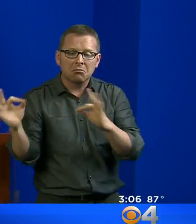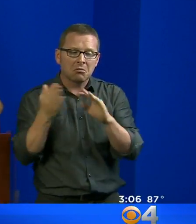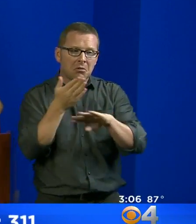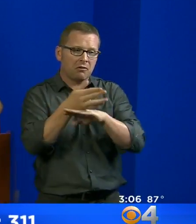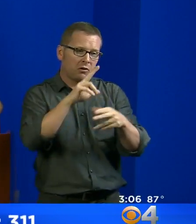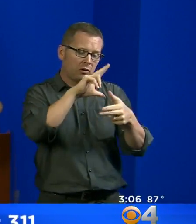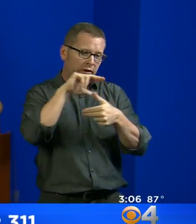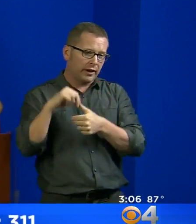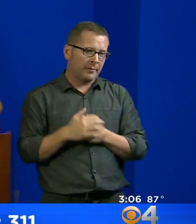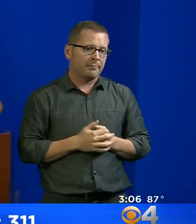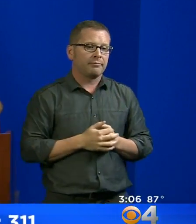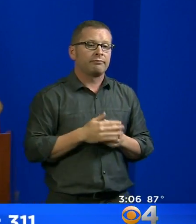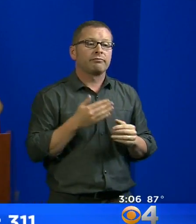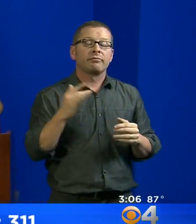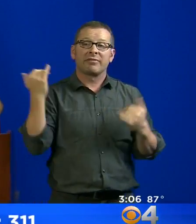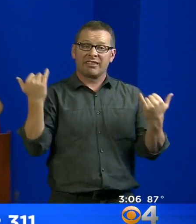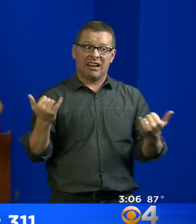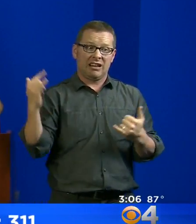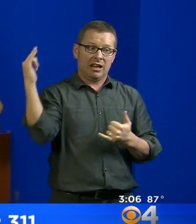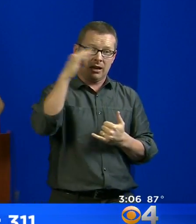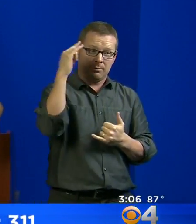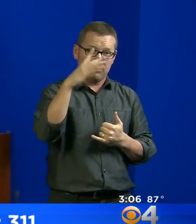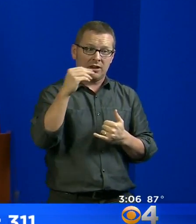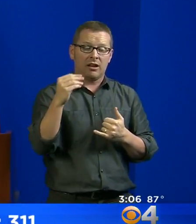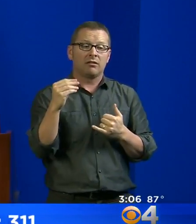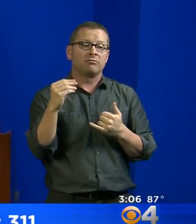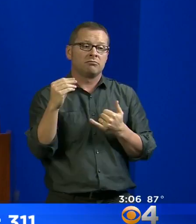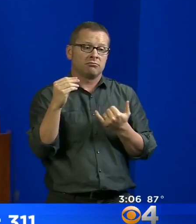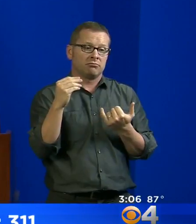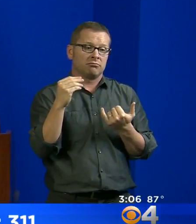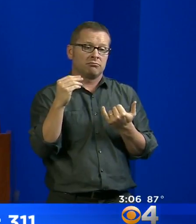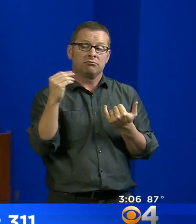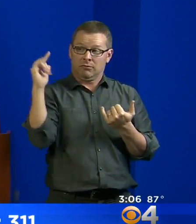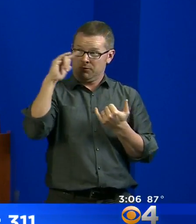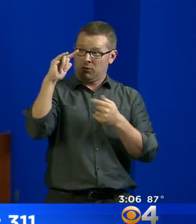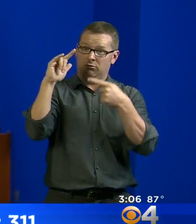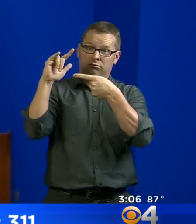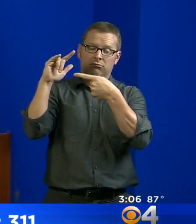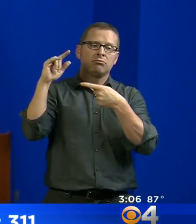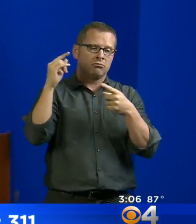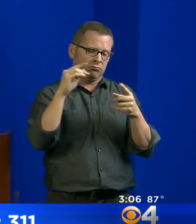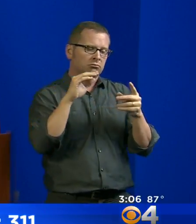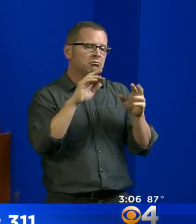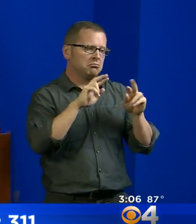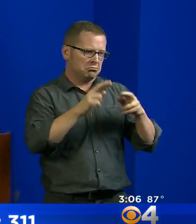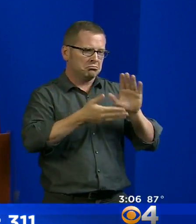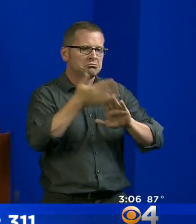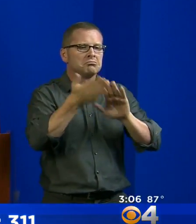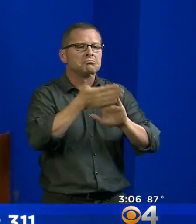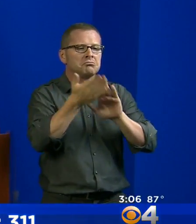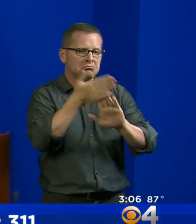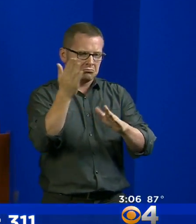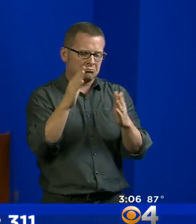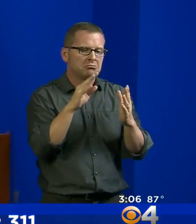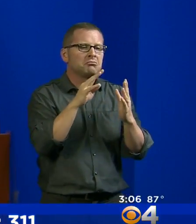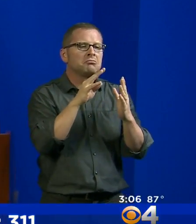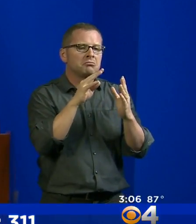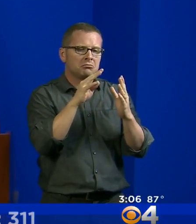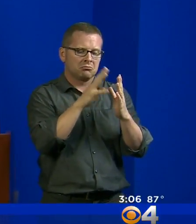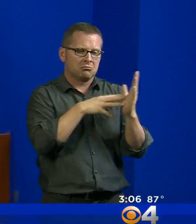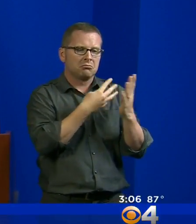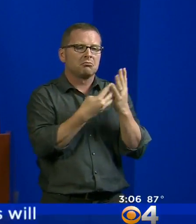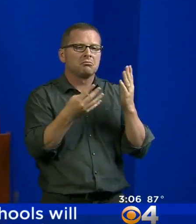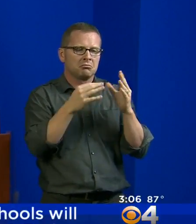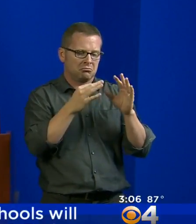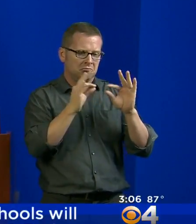Caribbean destinations. Port Everglades is currently operating under normal conditions. At this time, there are no fuel